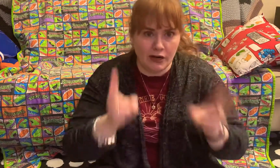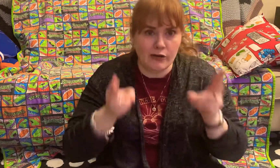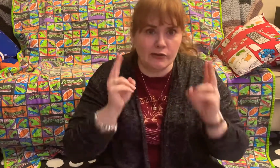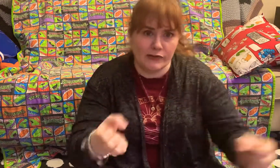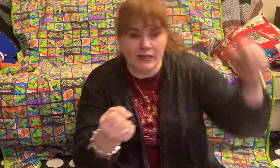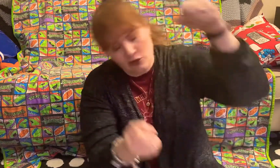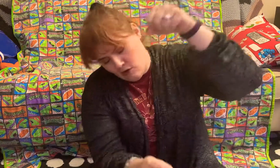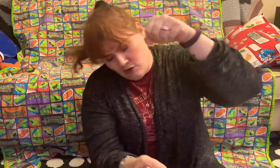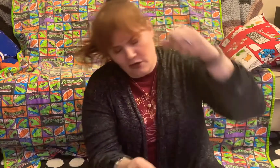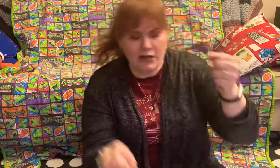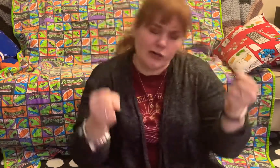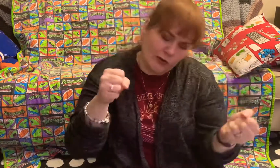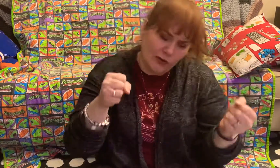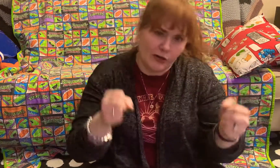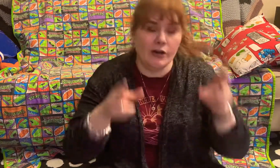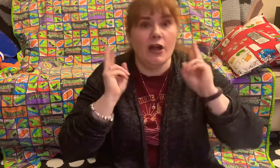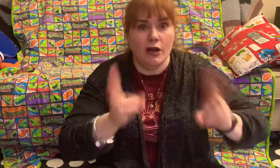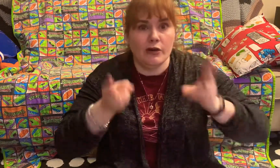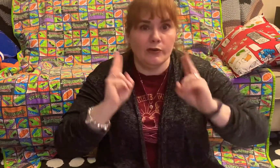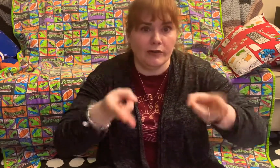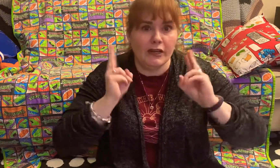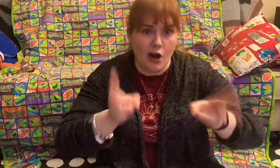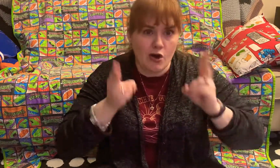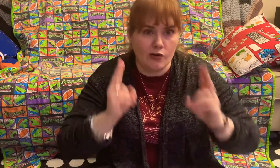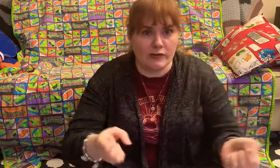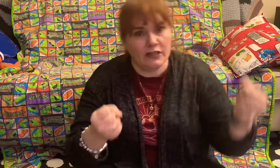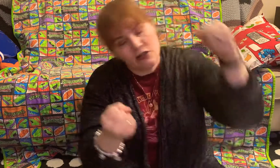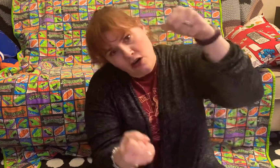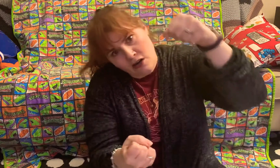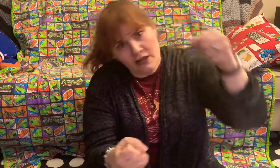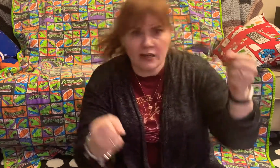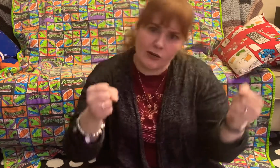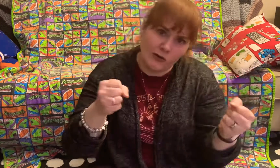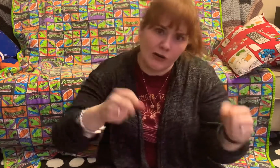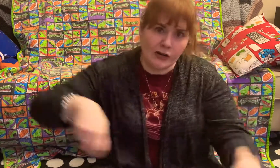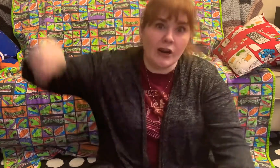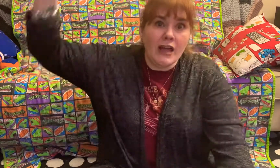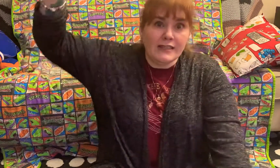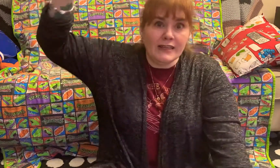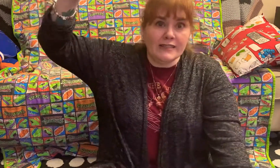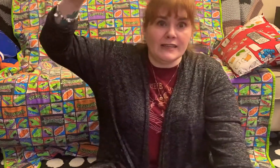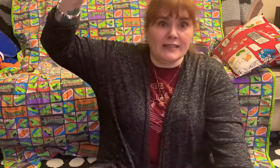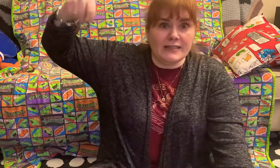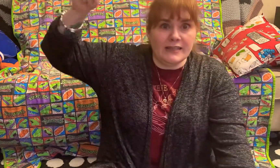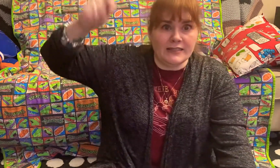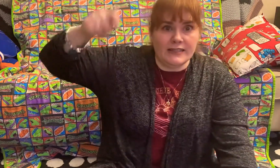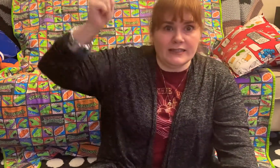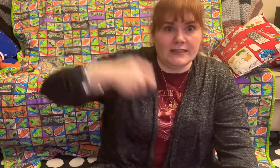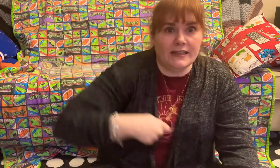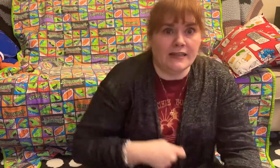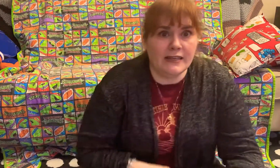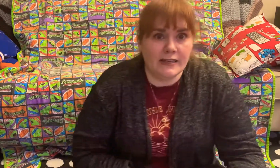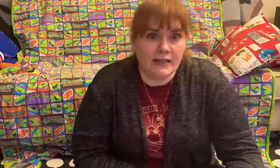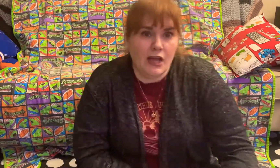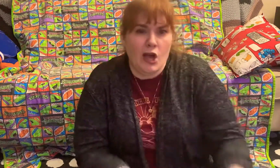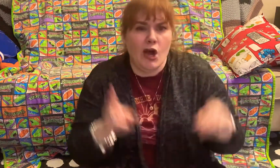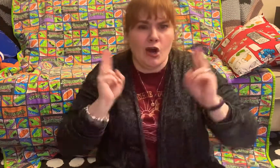hurry, turn the corner. Hurry, hurry, turn the corner. Ding, ding, ding, ding, ding.